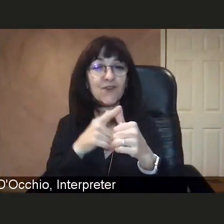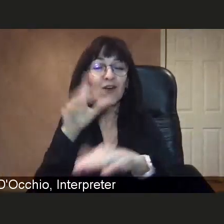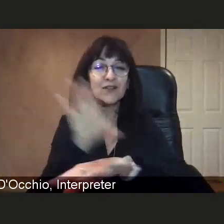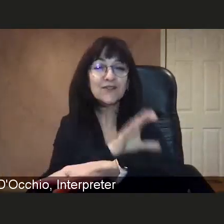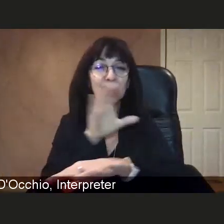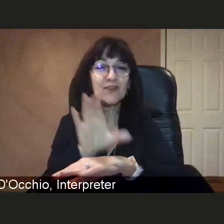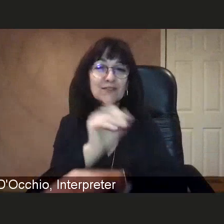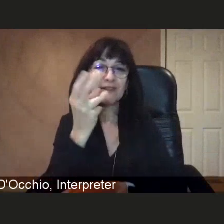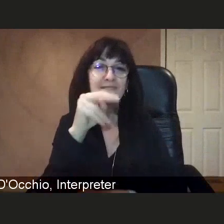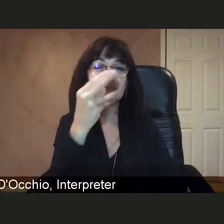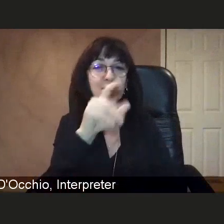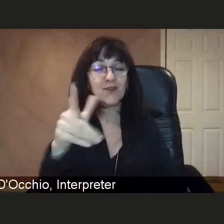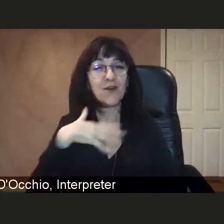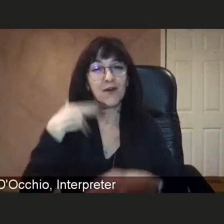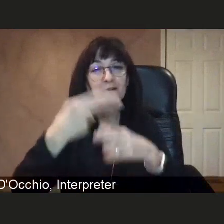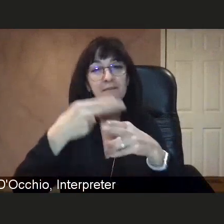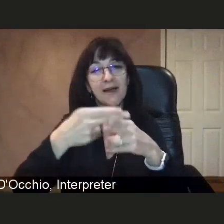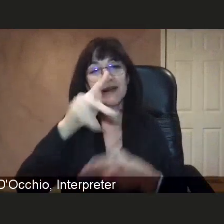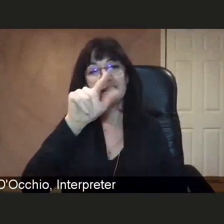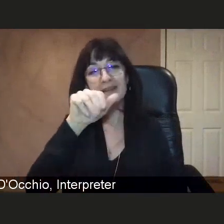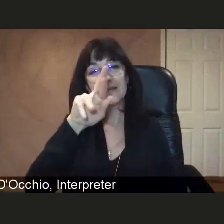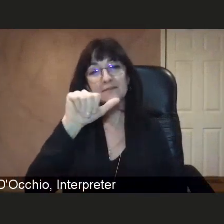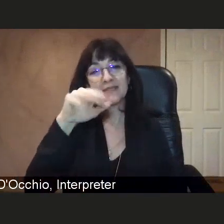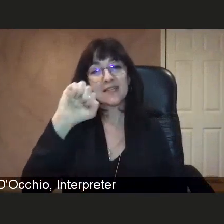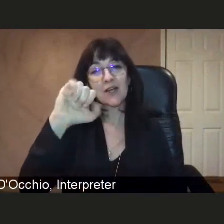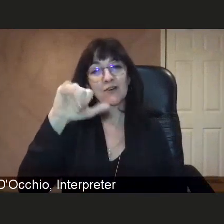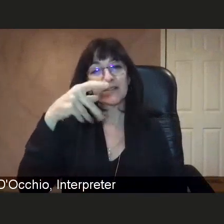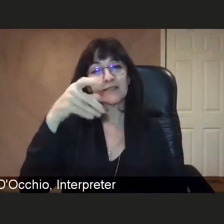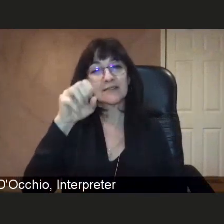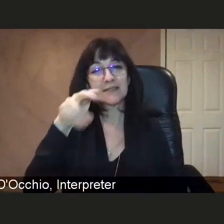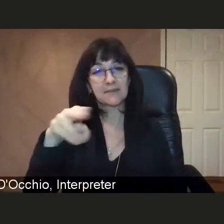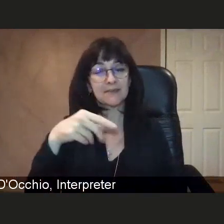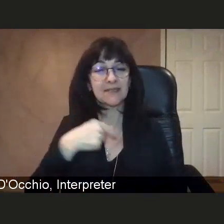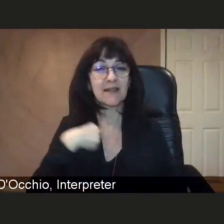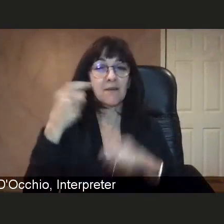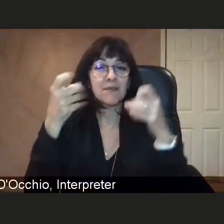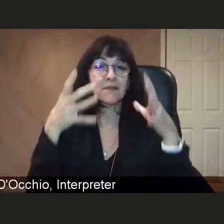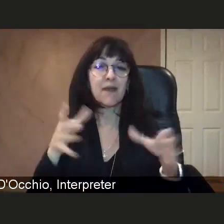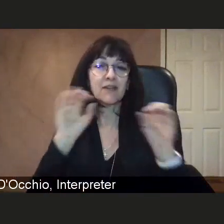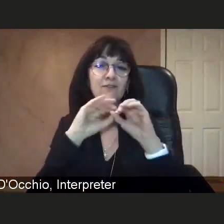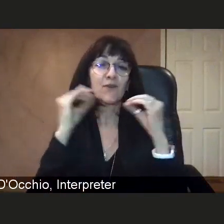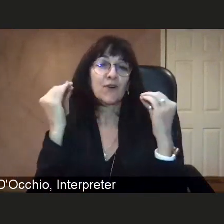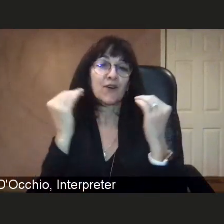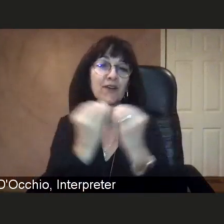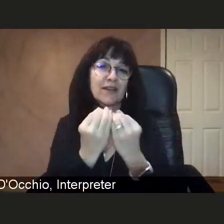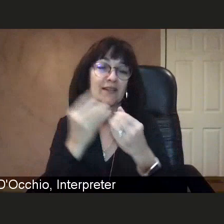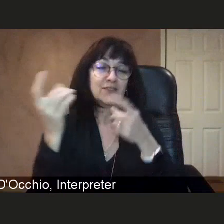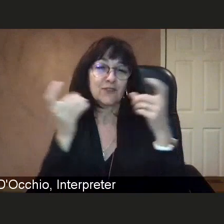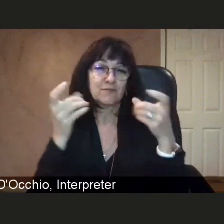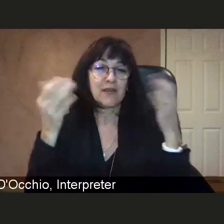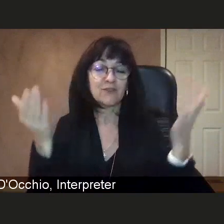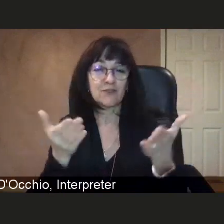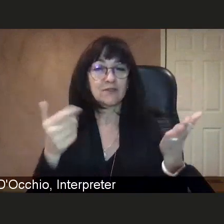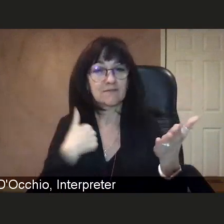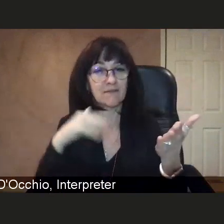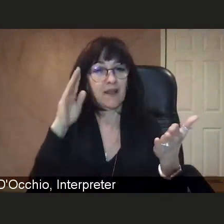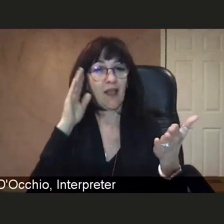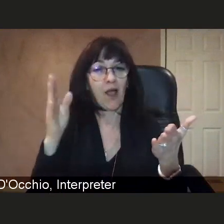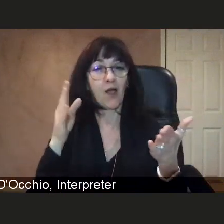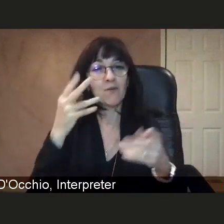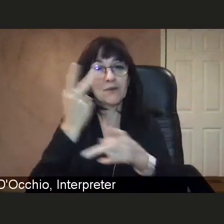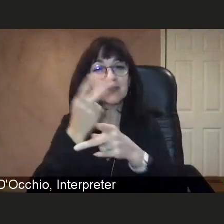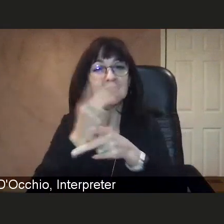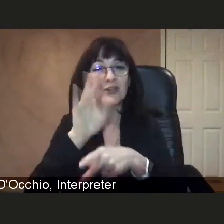name is Tara Simpson. I'm the Manager of Organizational Development here at Beebe, and tonight I'll be your moderator. This event this evening will feature